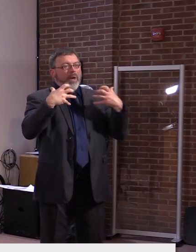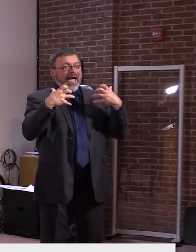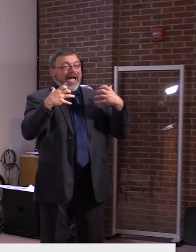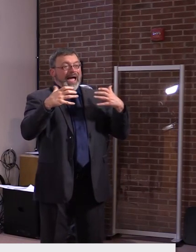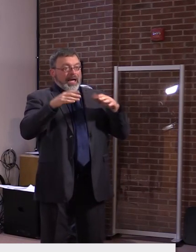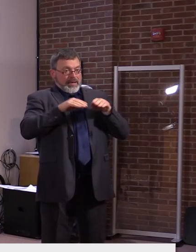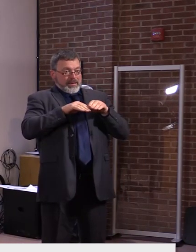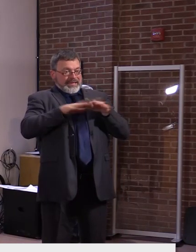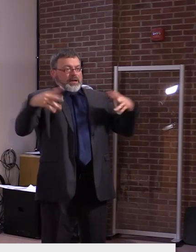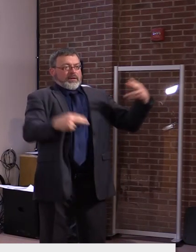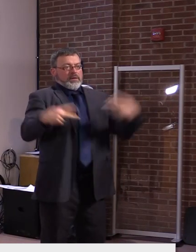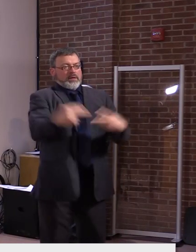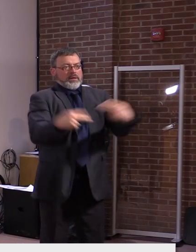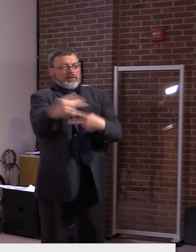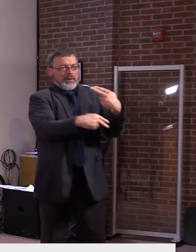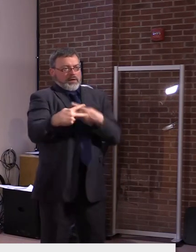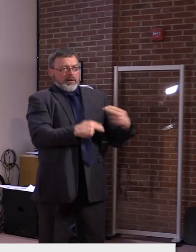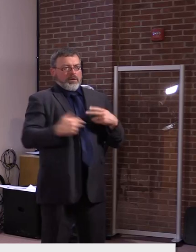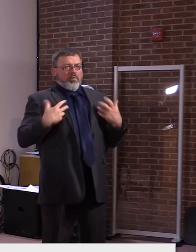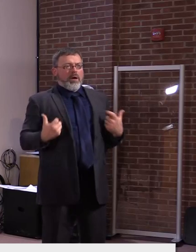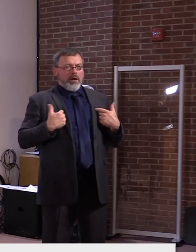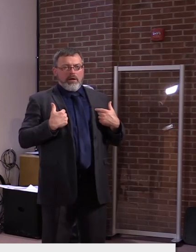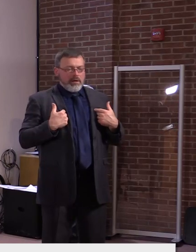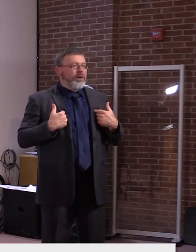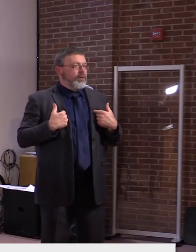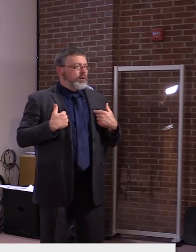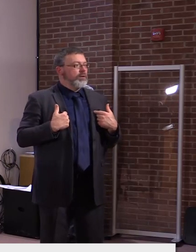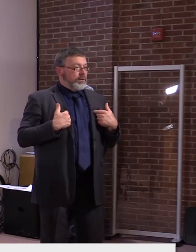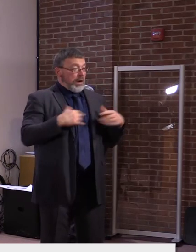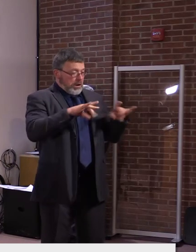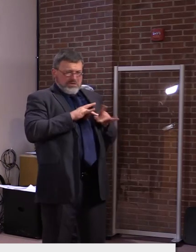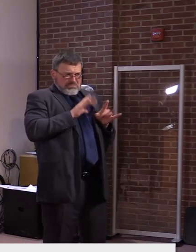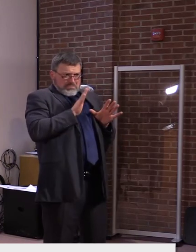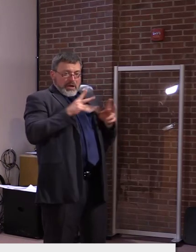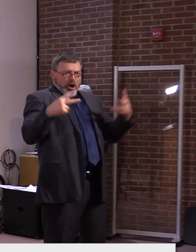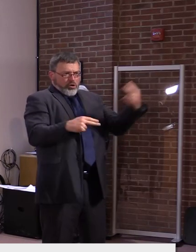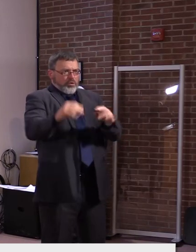Well, the point from Stewart's question is that